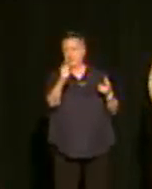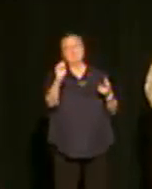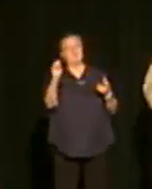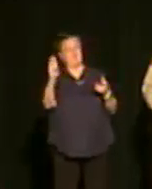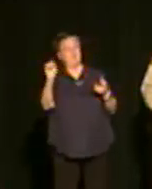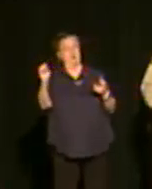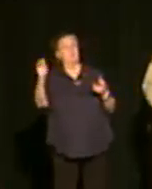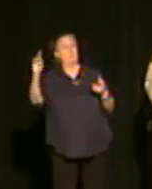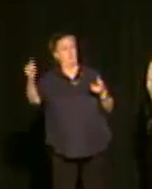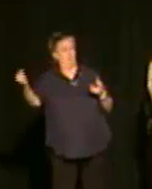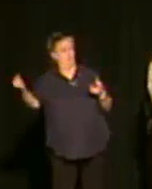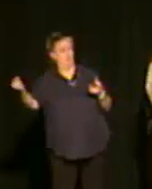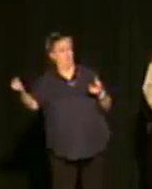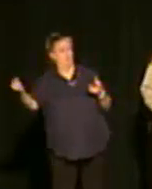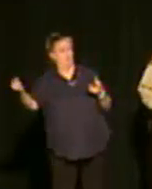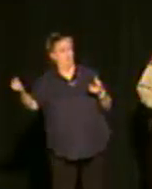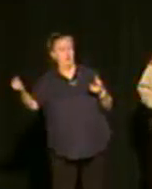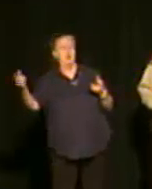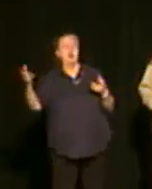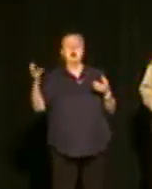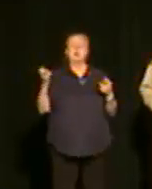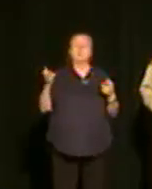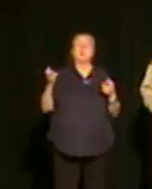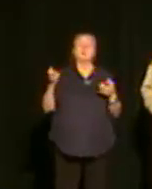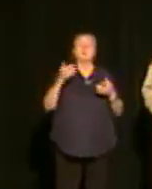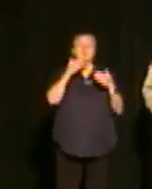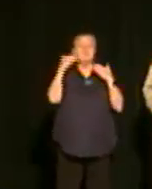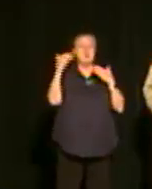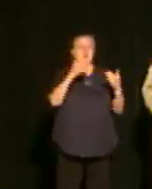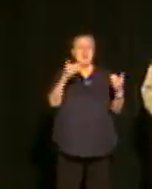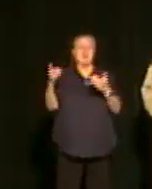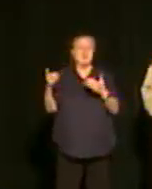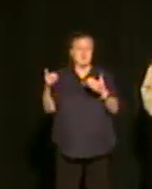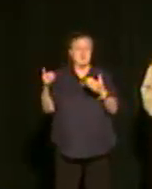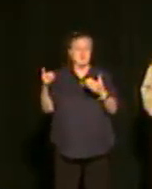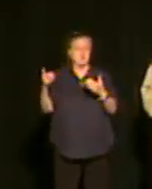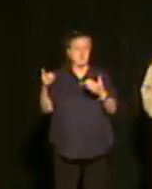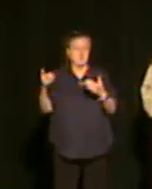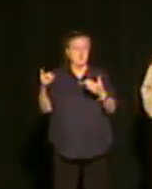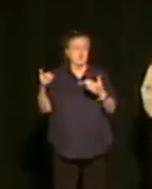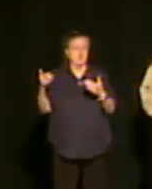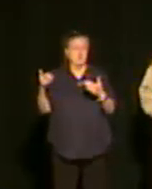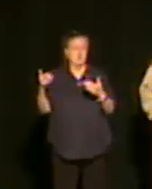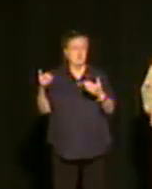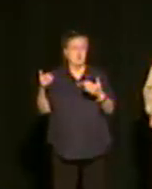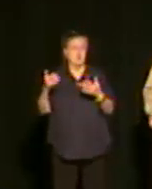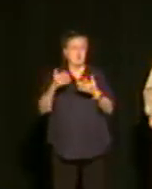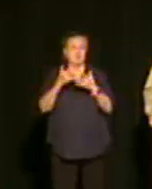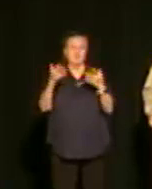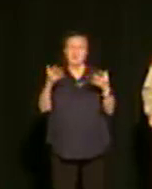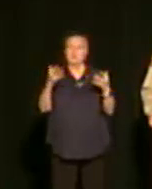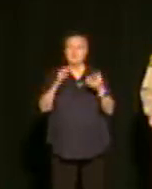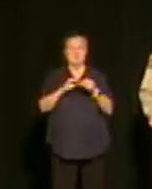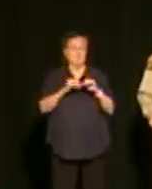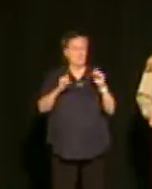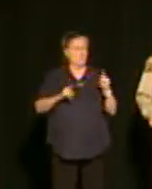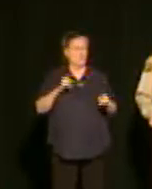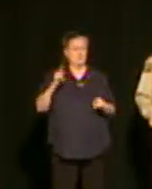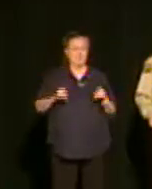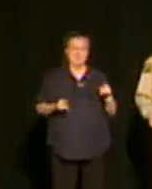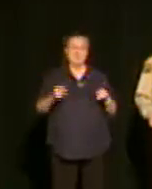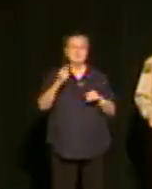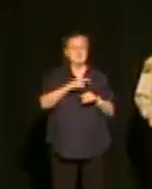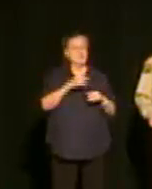www.countyofsb.org. I want to thank a large number of people